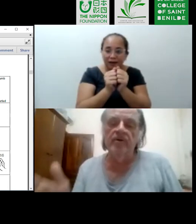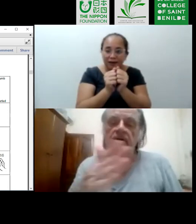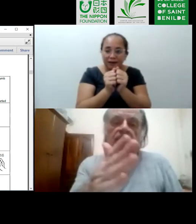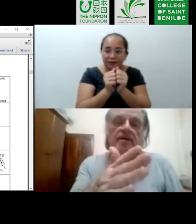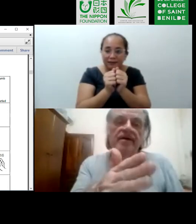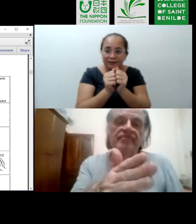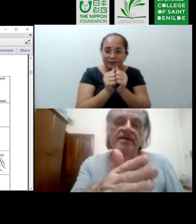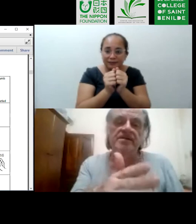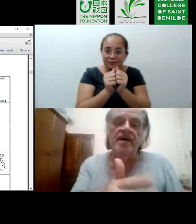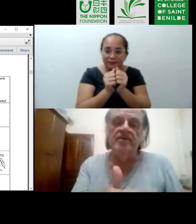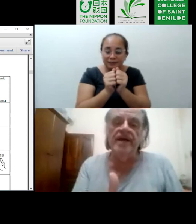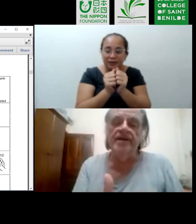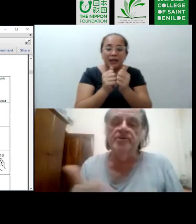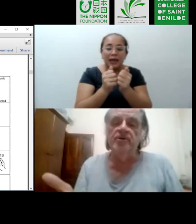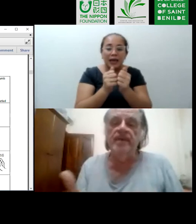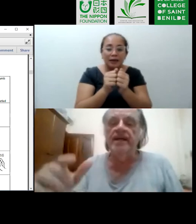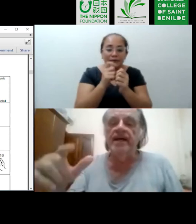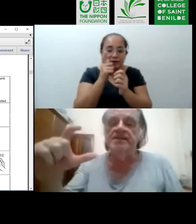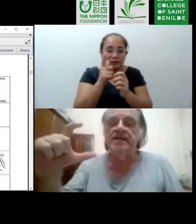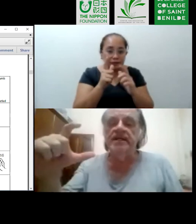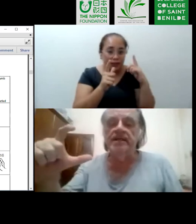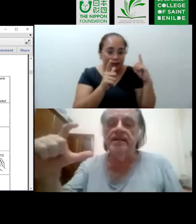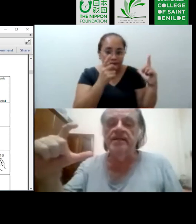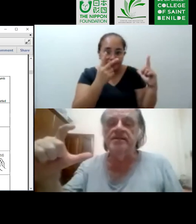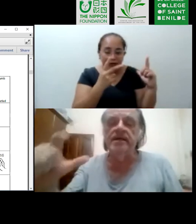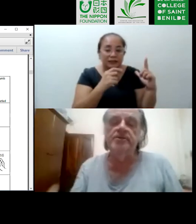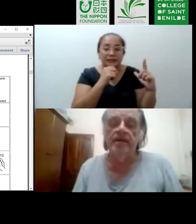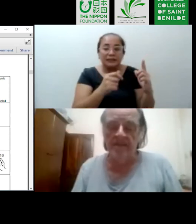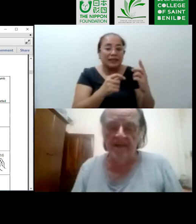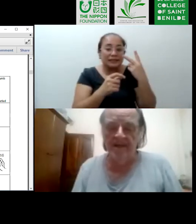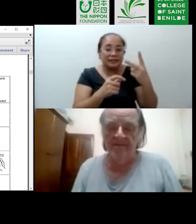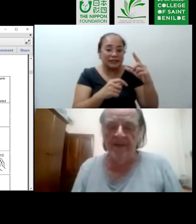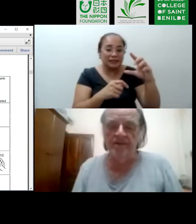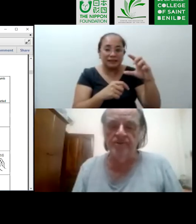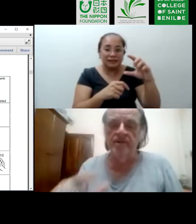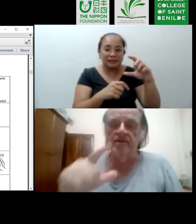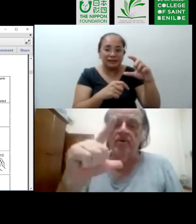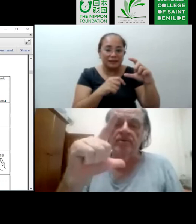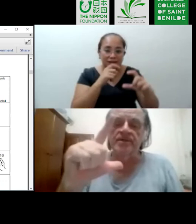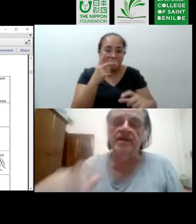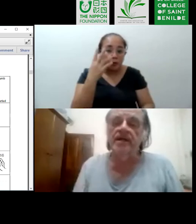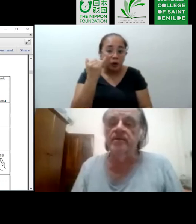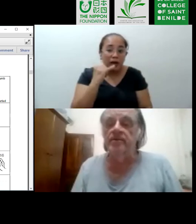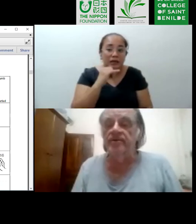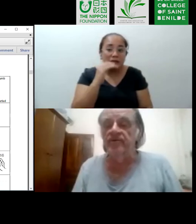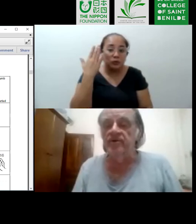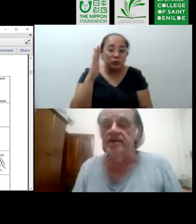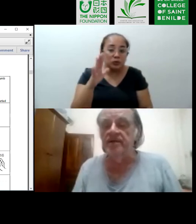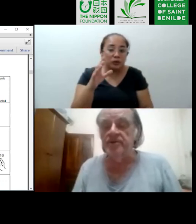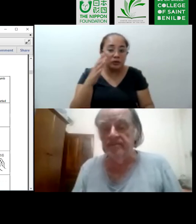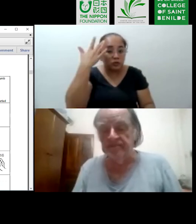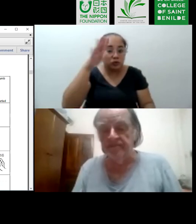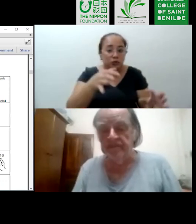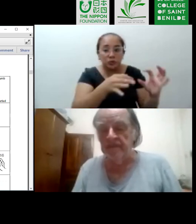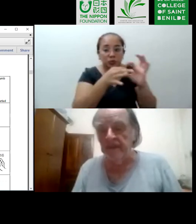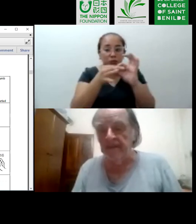if you're looking on the left-hand side of the page, you may not see this handshake because you didn't know it was connected to the first